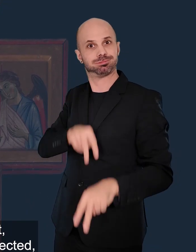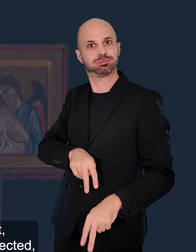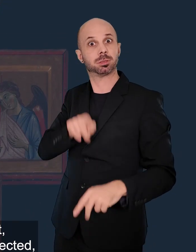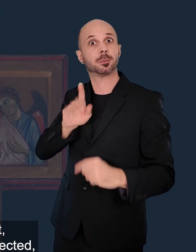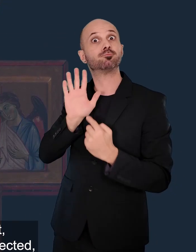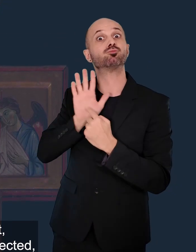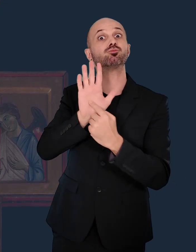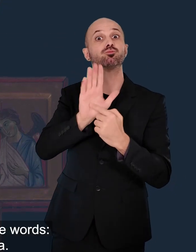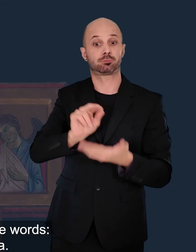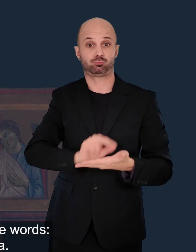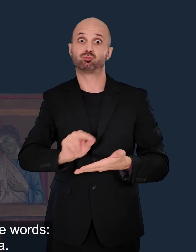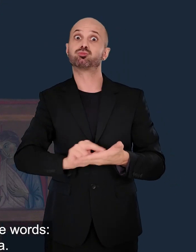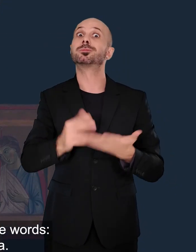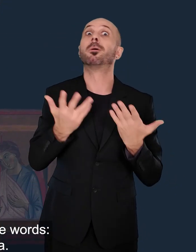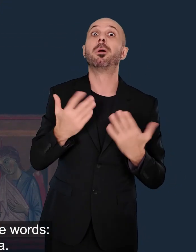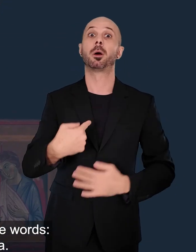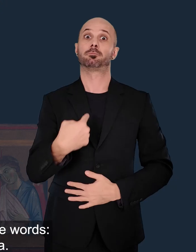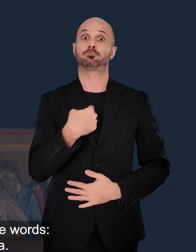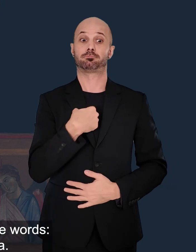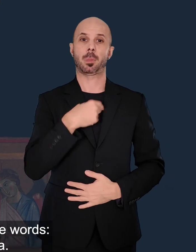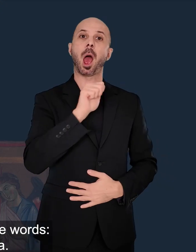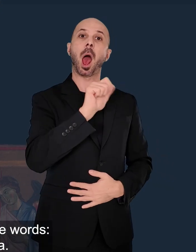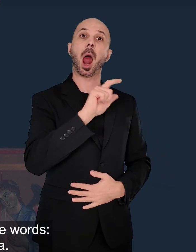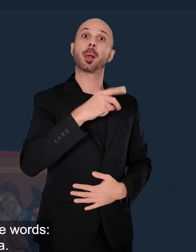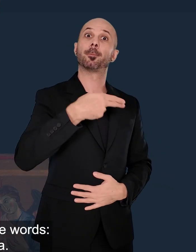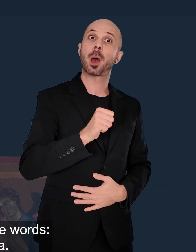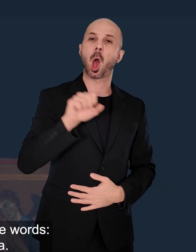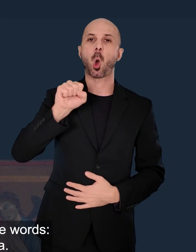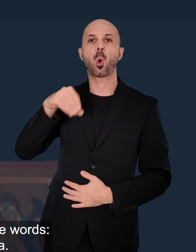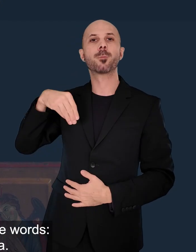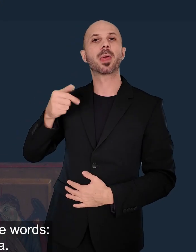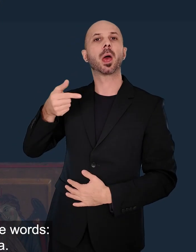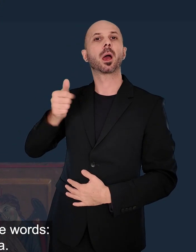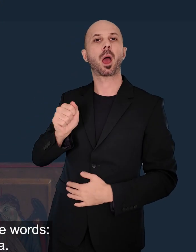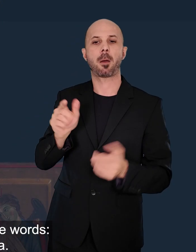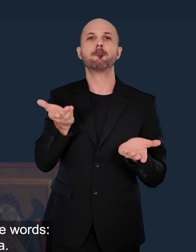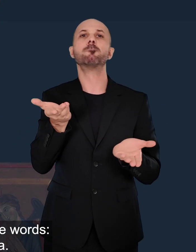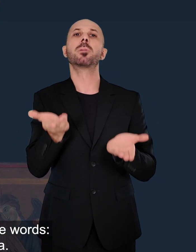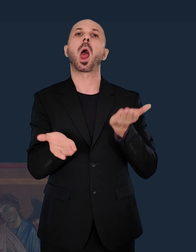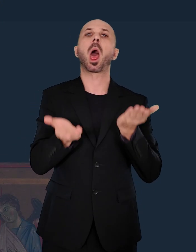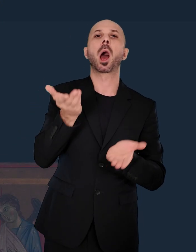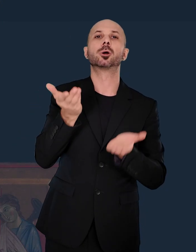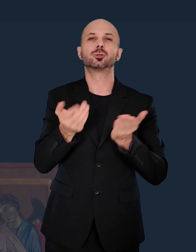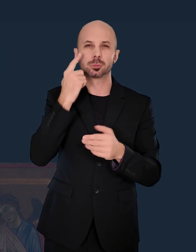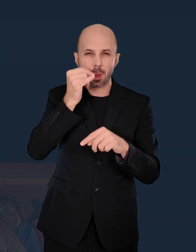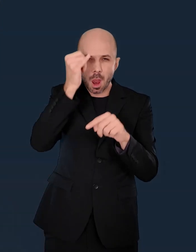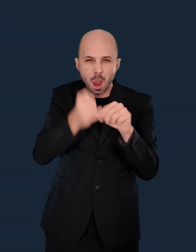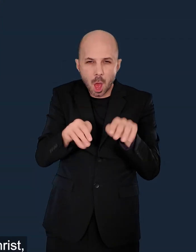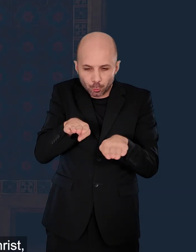the resurrected, who shows an open book with the words, "I am the Alpha and Omega." At the feet